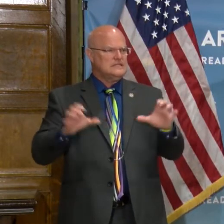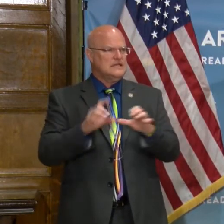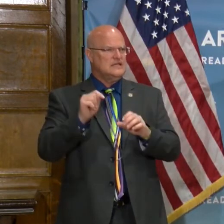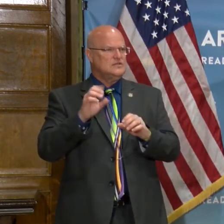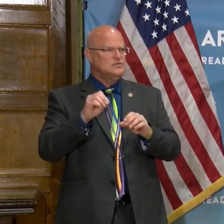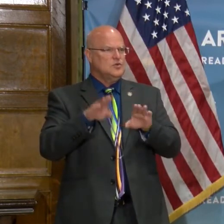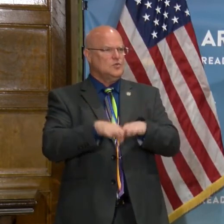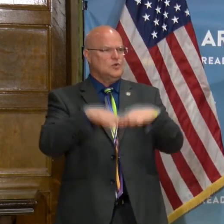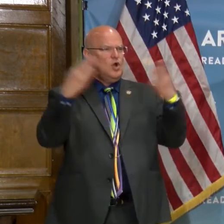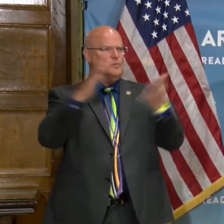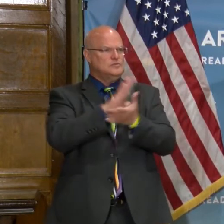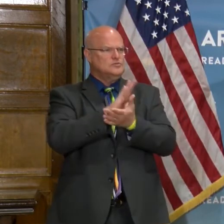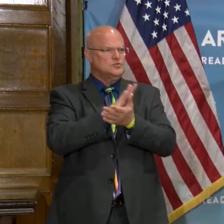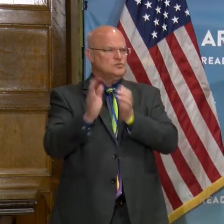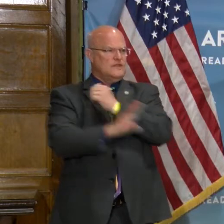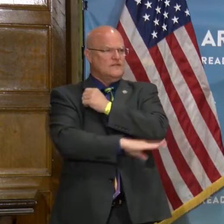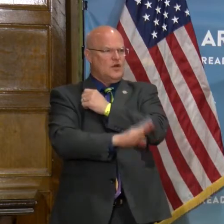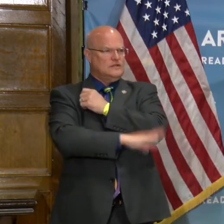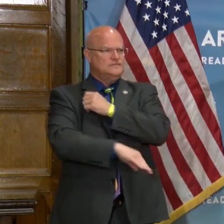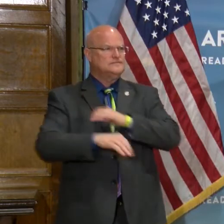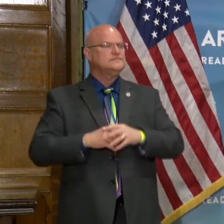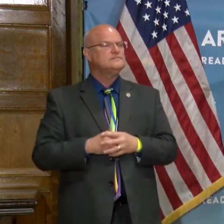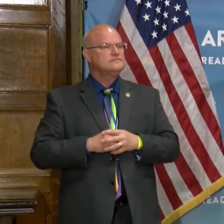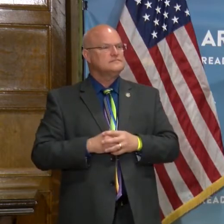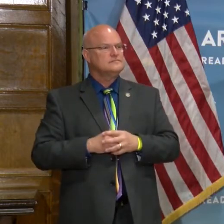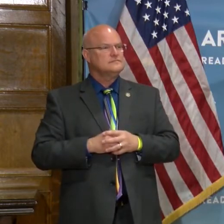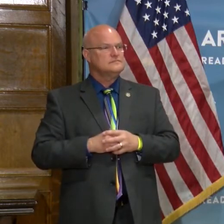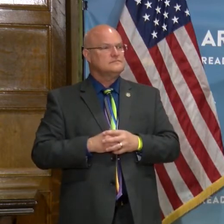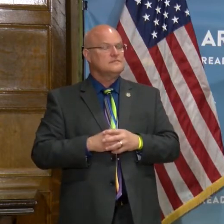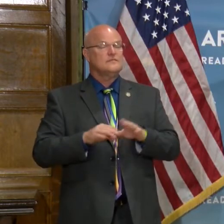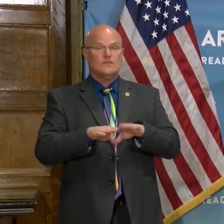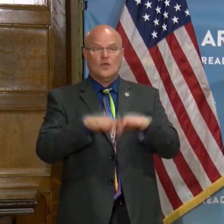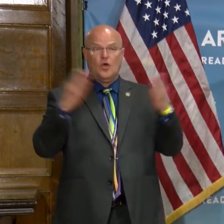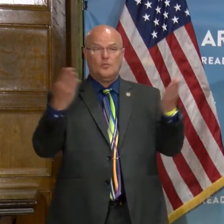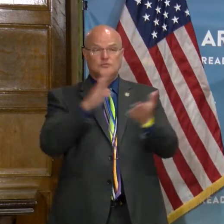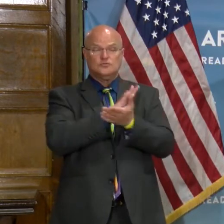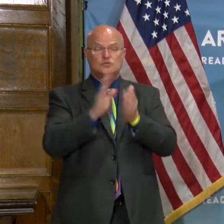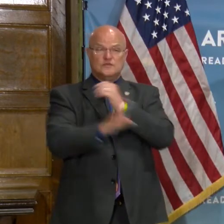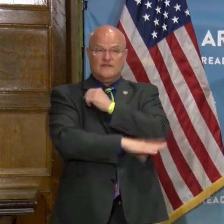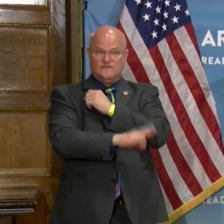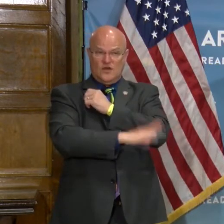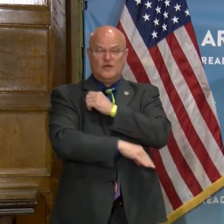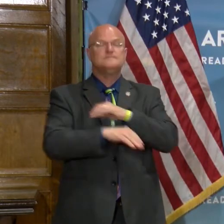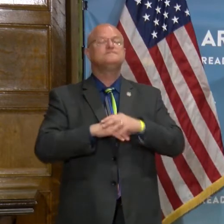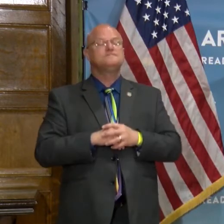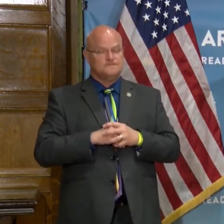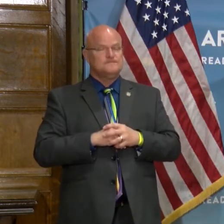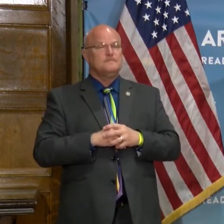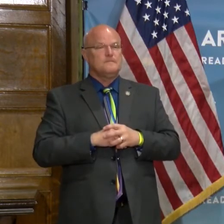to reopen schools in the fall? Reopen schools in the fall.